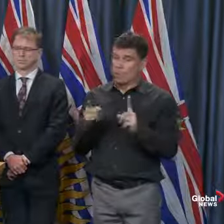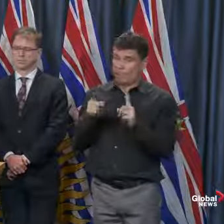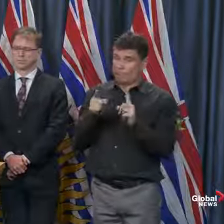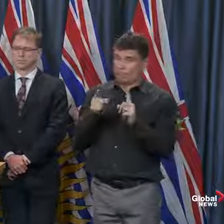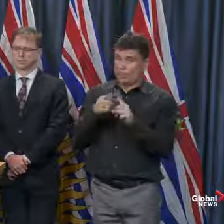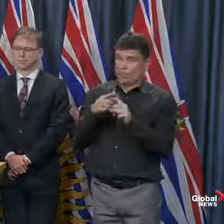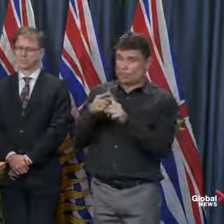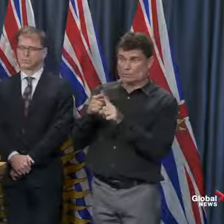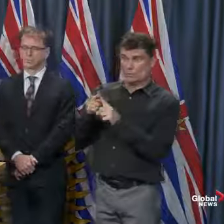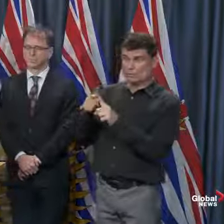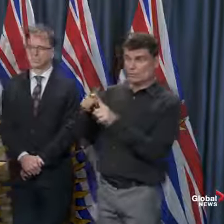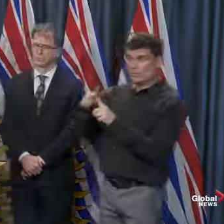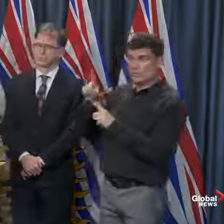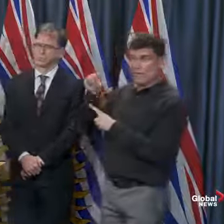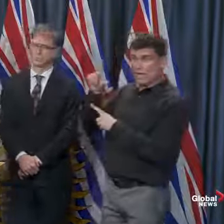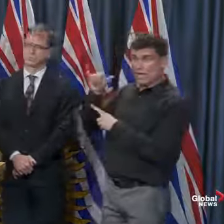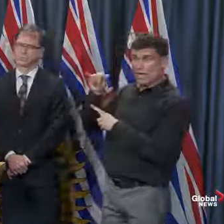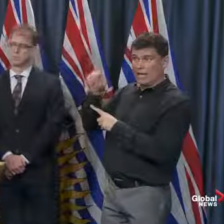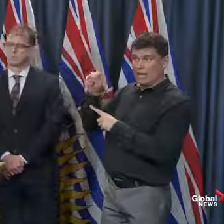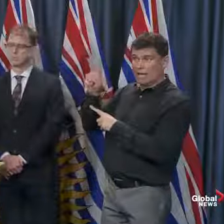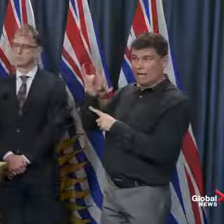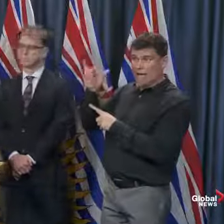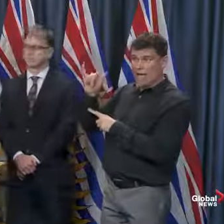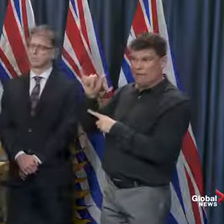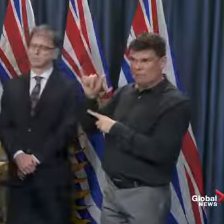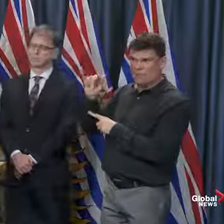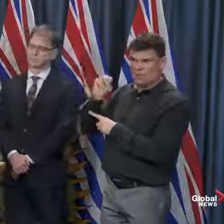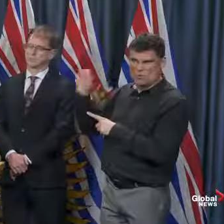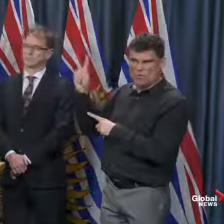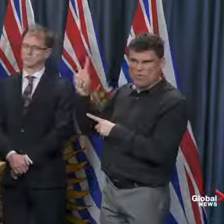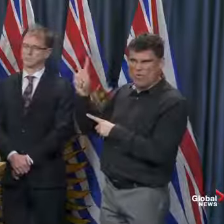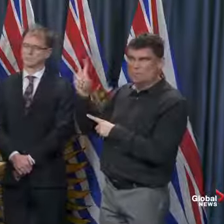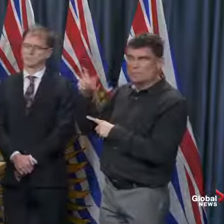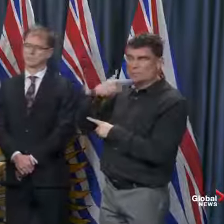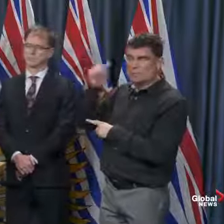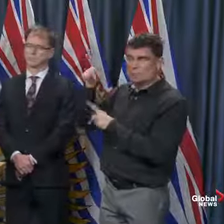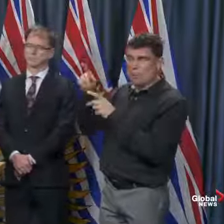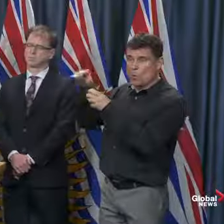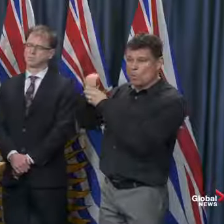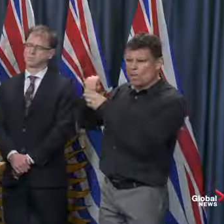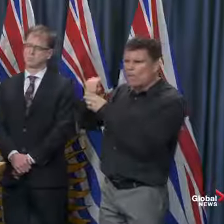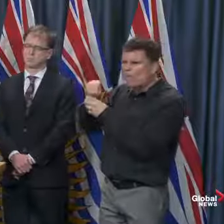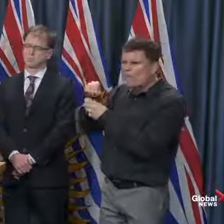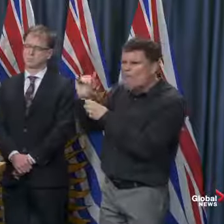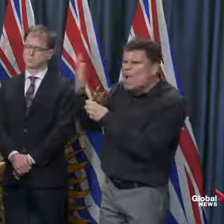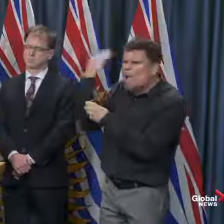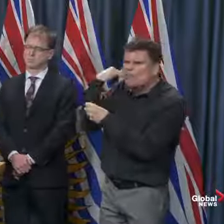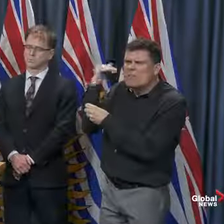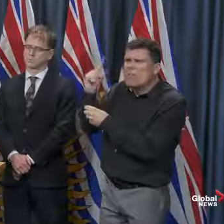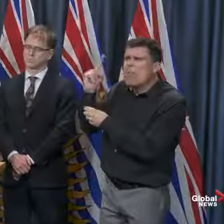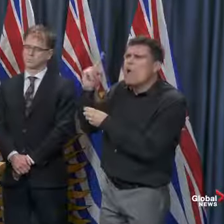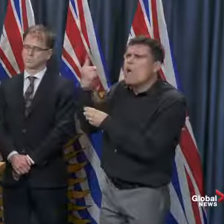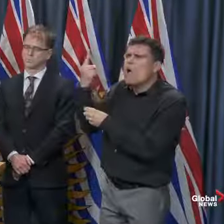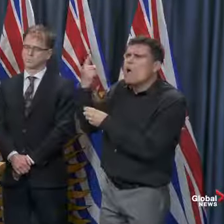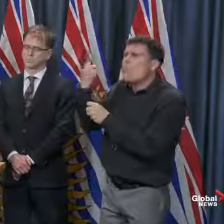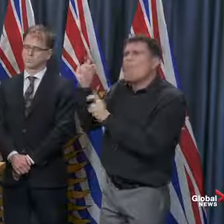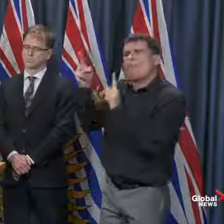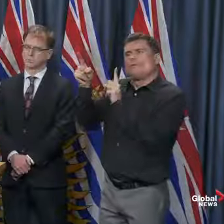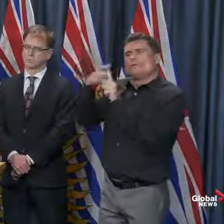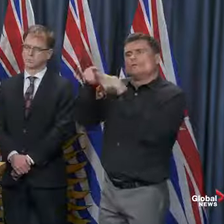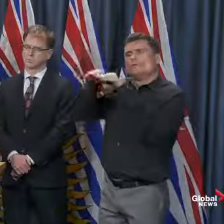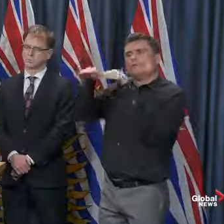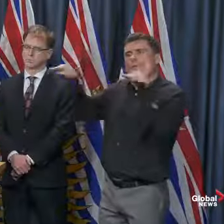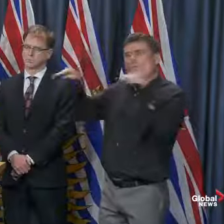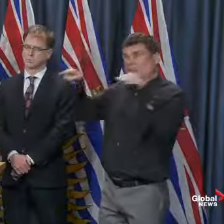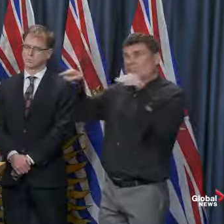floor was locked down, and what's locked down now? I ask because we've heard that a nurse in the other much larger building has tested positive as